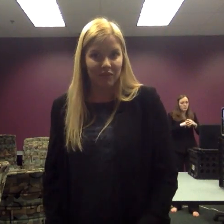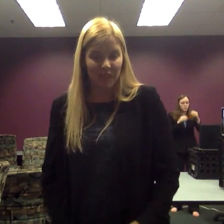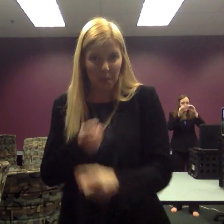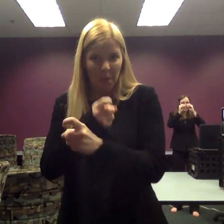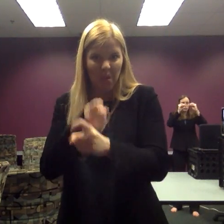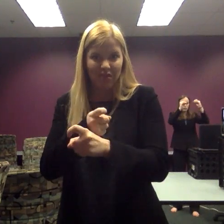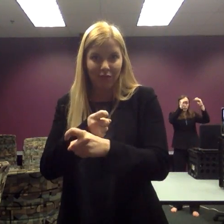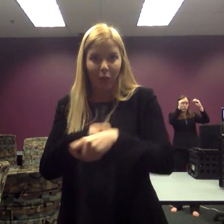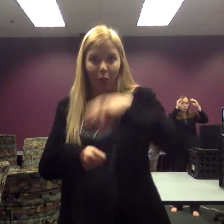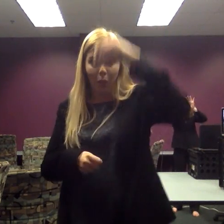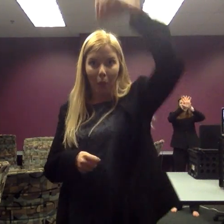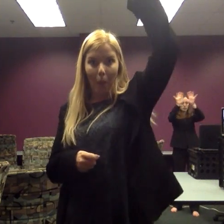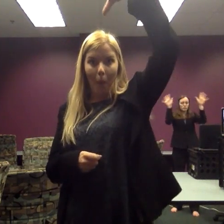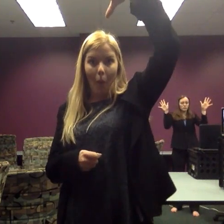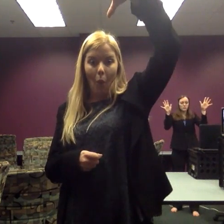I'll show you.